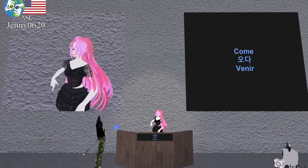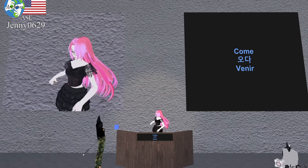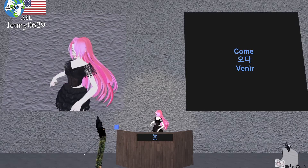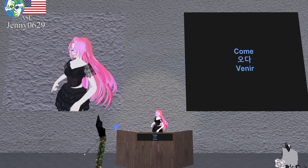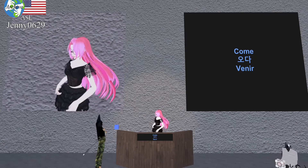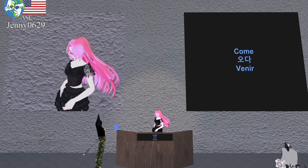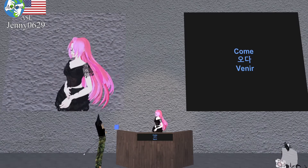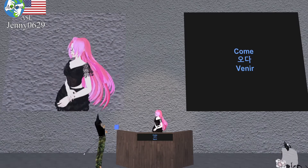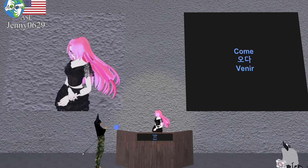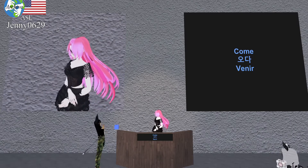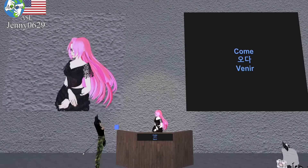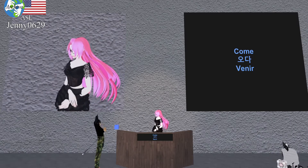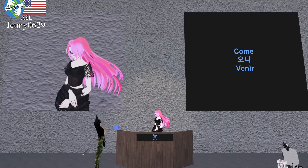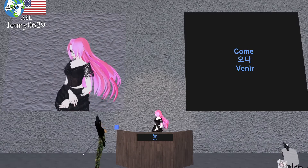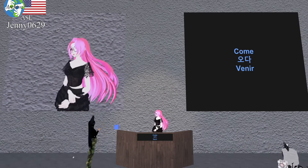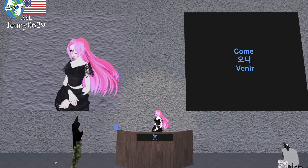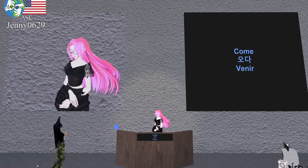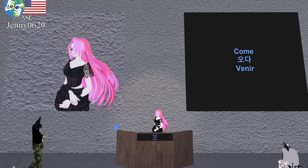Mm-hmm. Just like that.